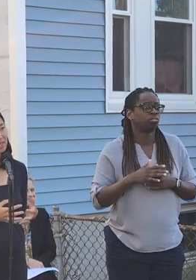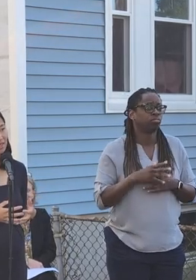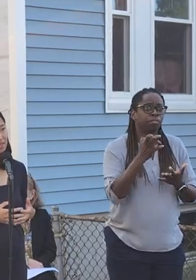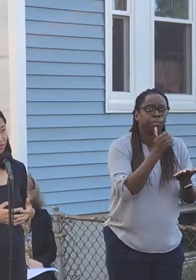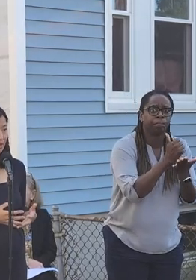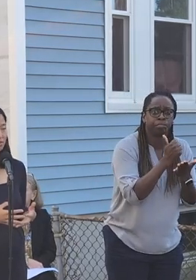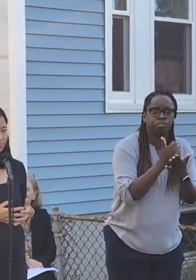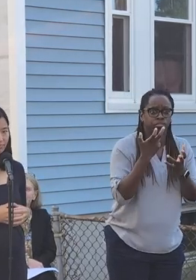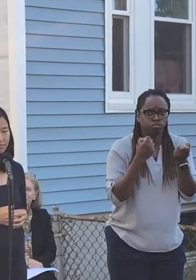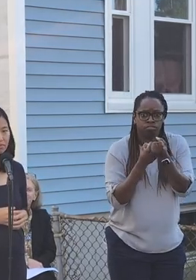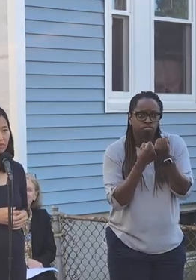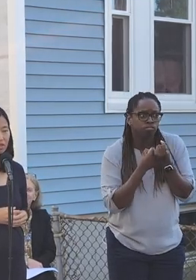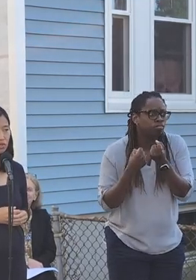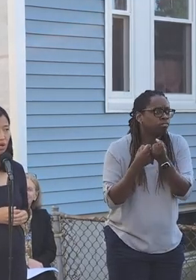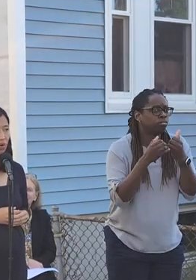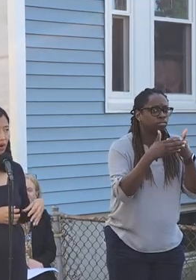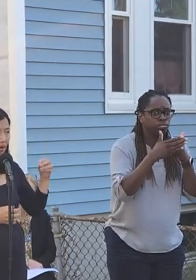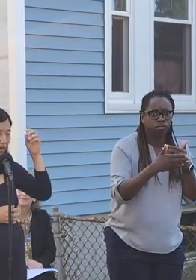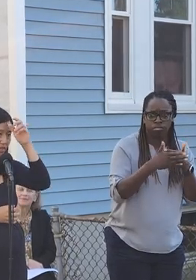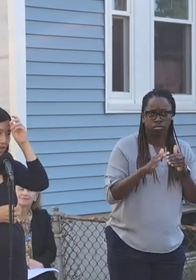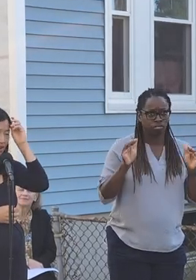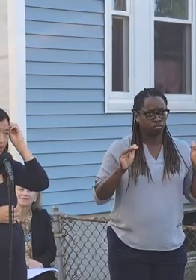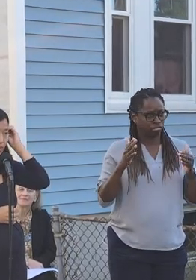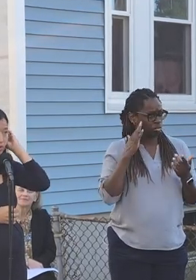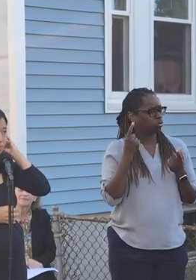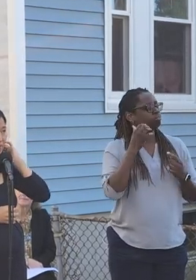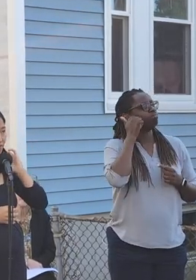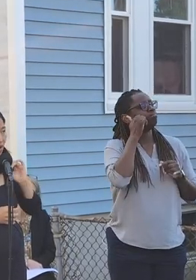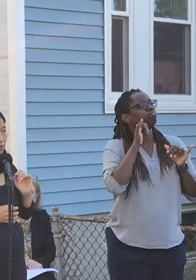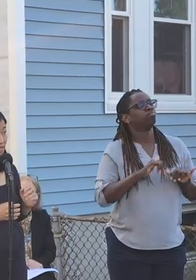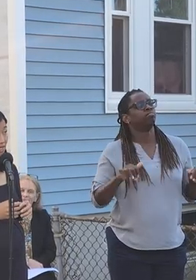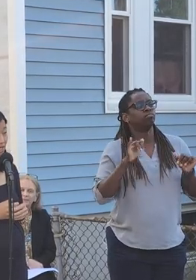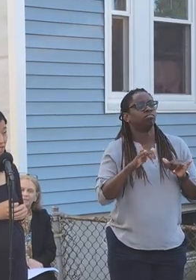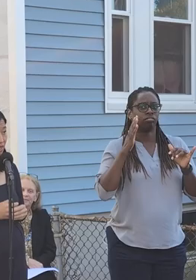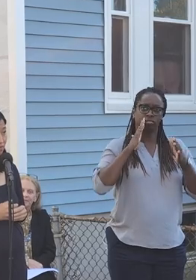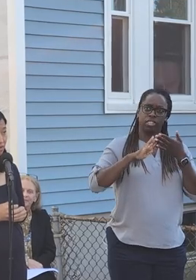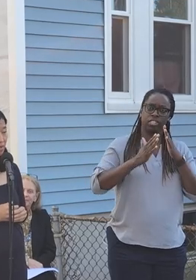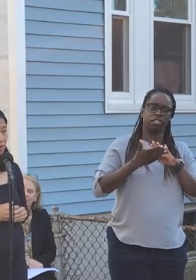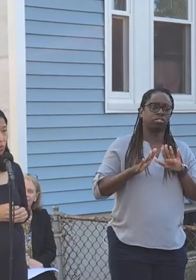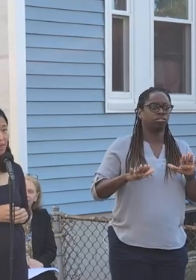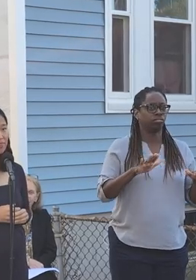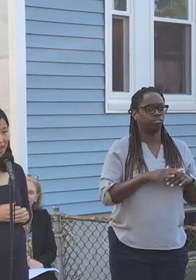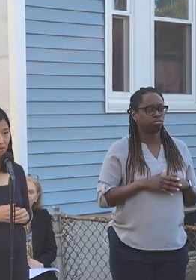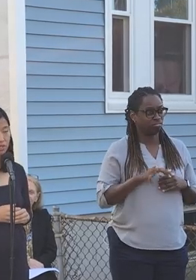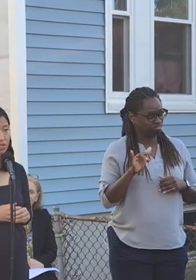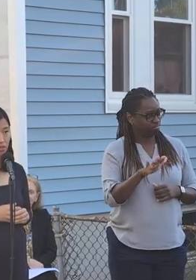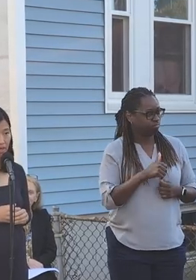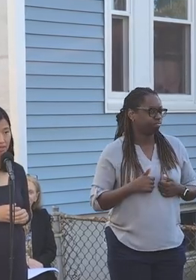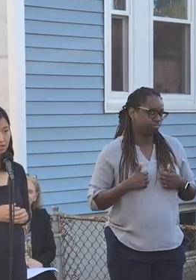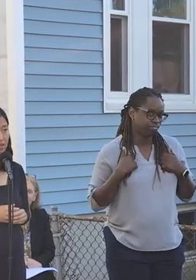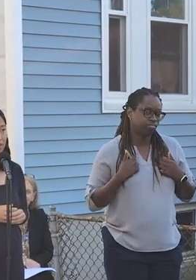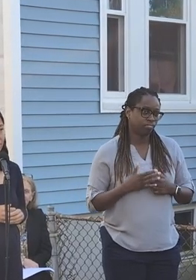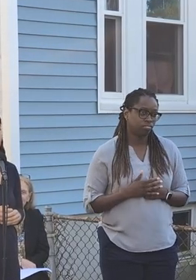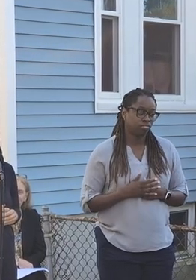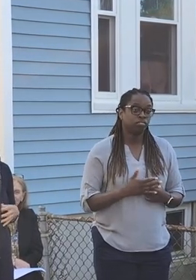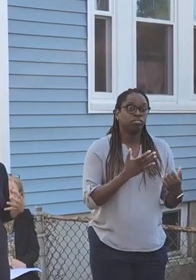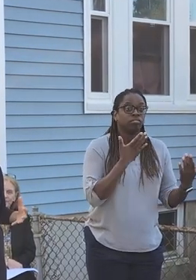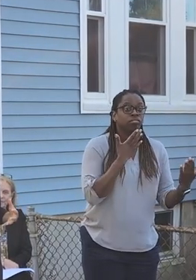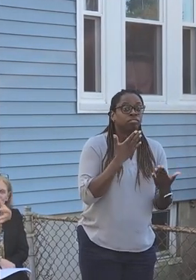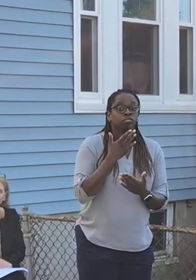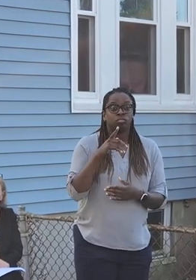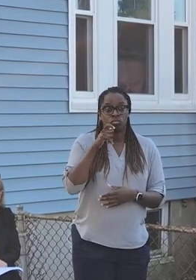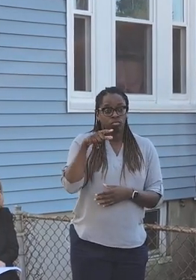makes a city real. So I want to thank everyone who's been involved with this initiative. 1,000 units